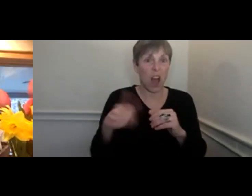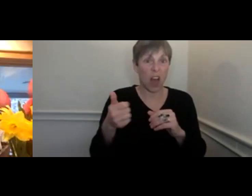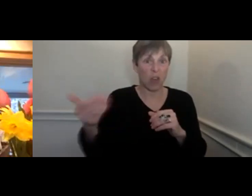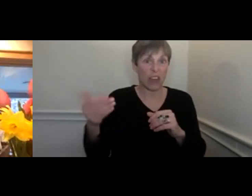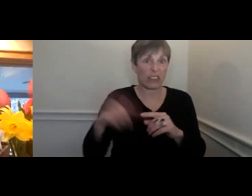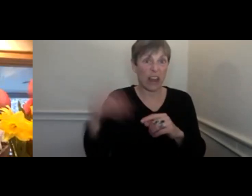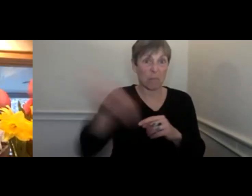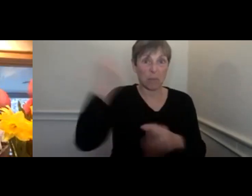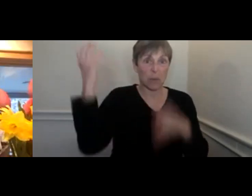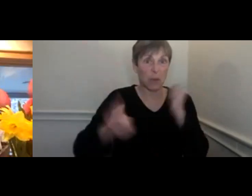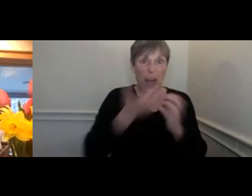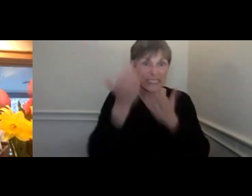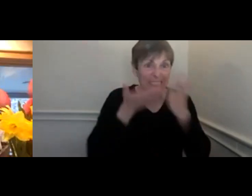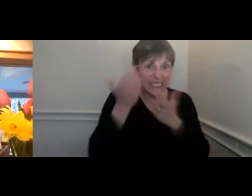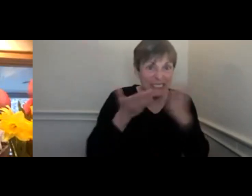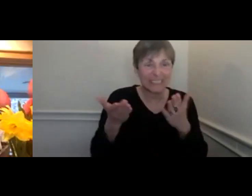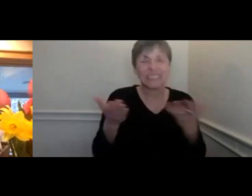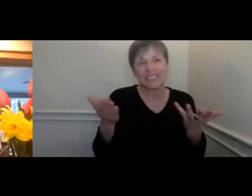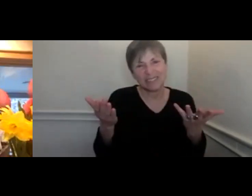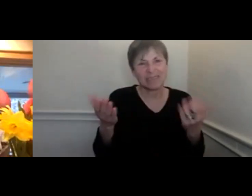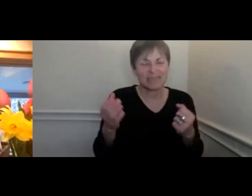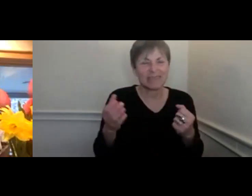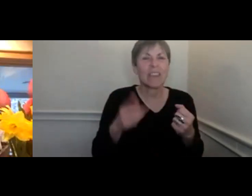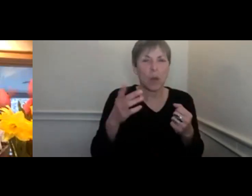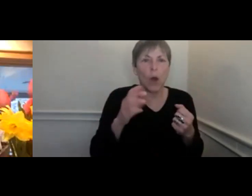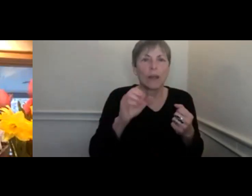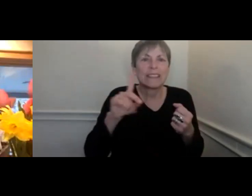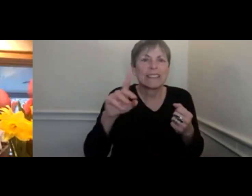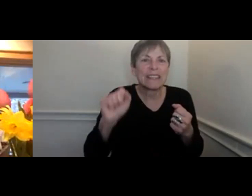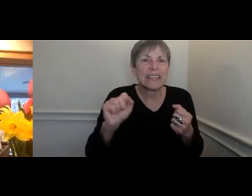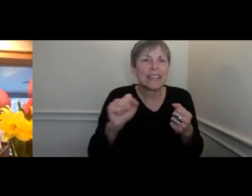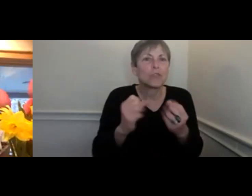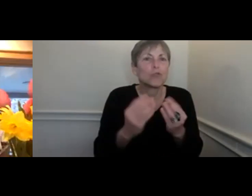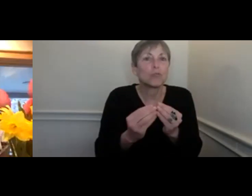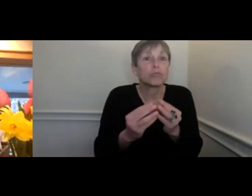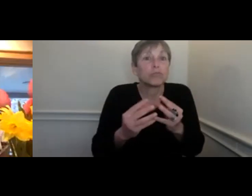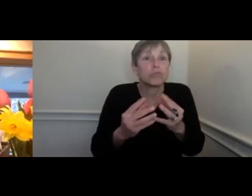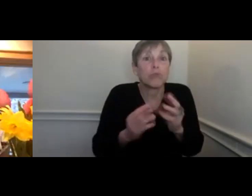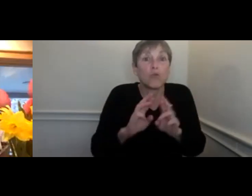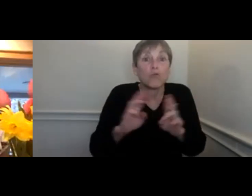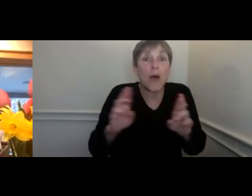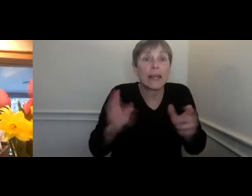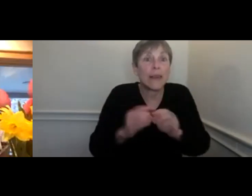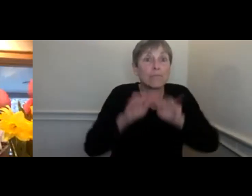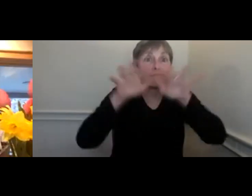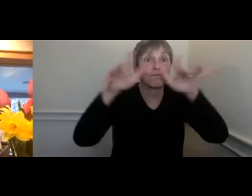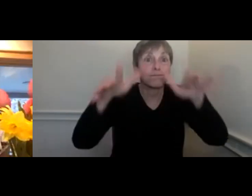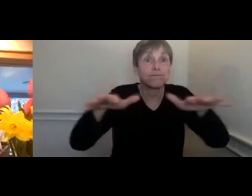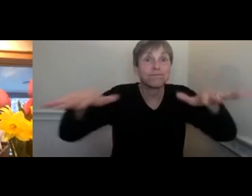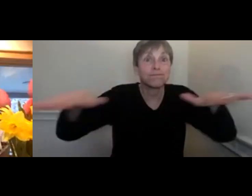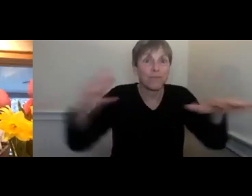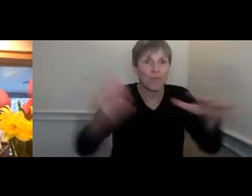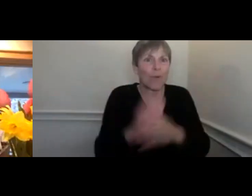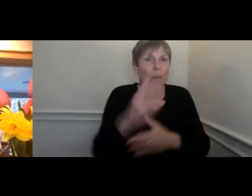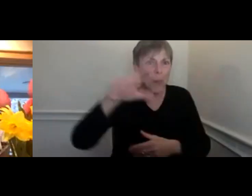me. And they can actually mature their seeds to spread them and be the next generation. So